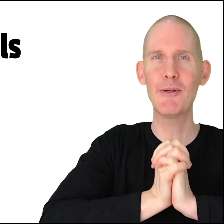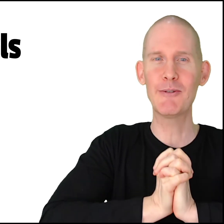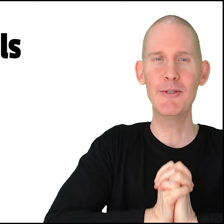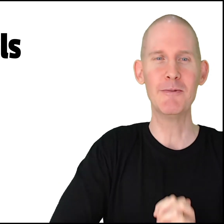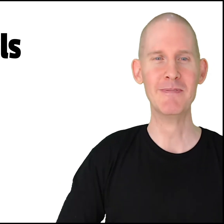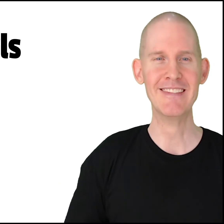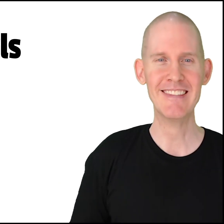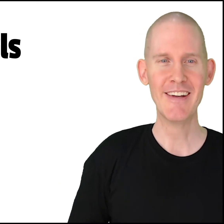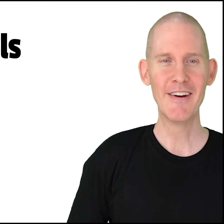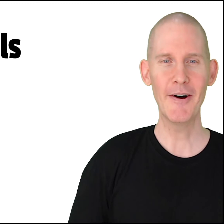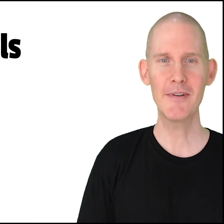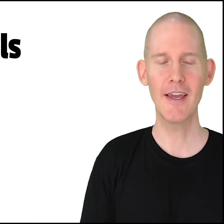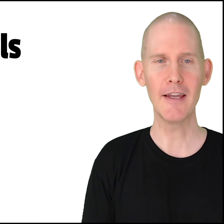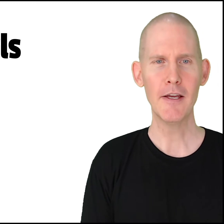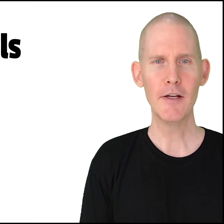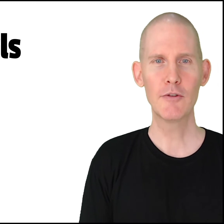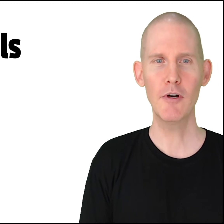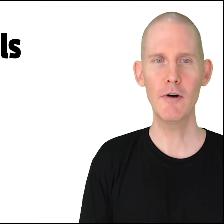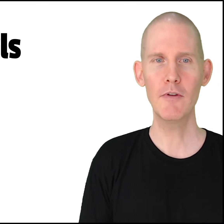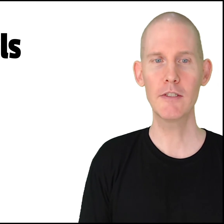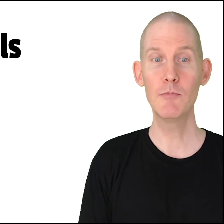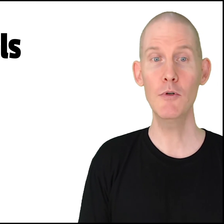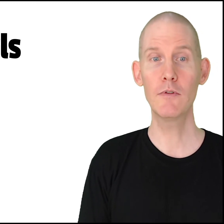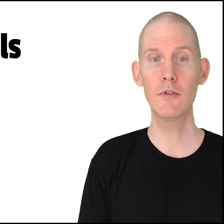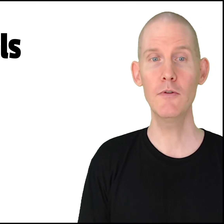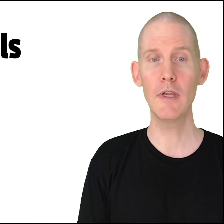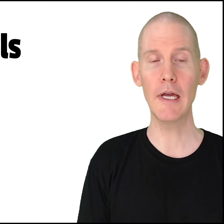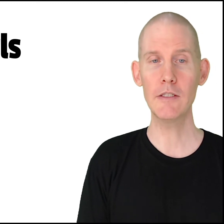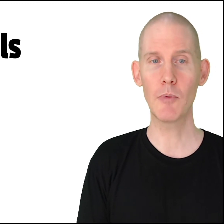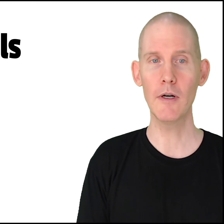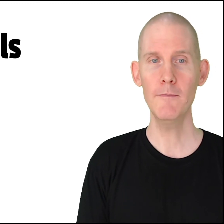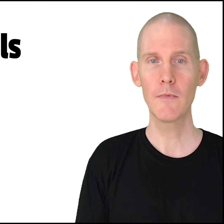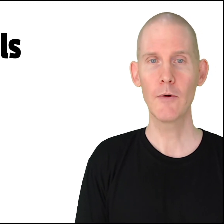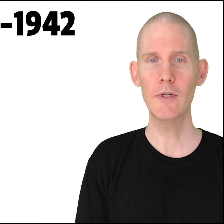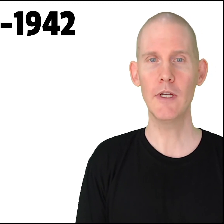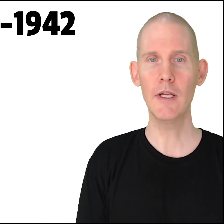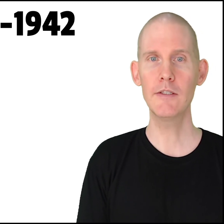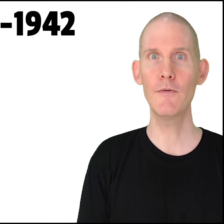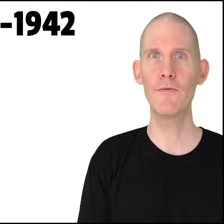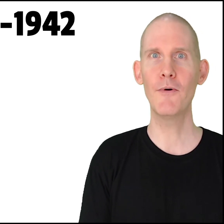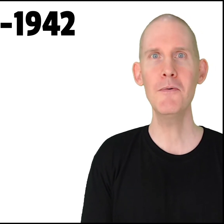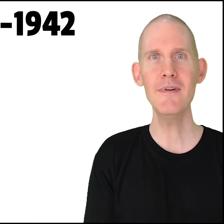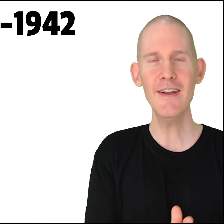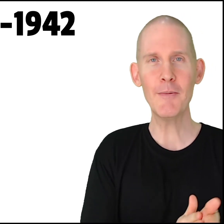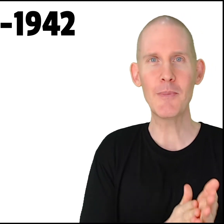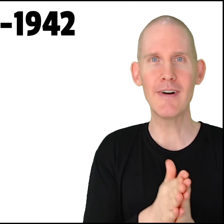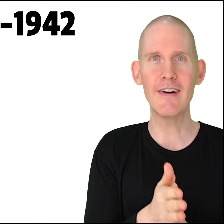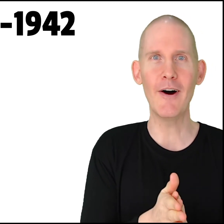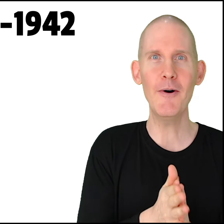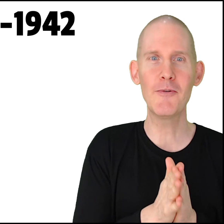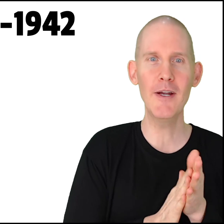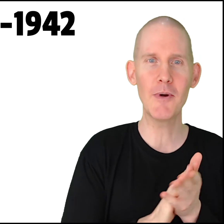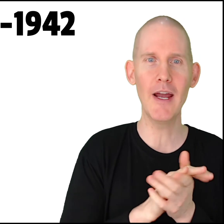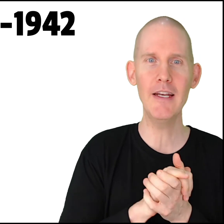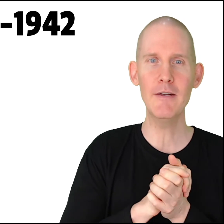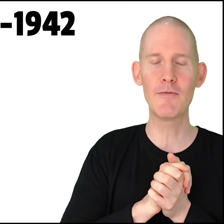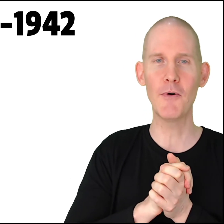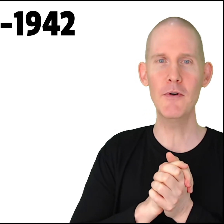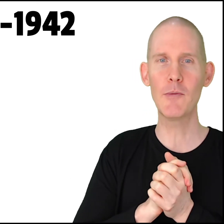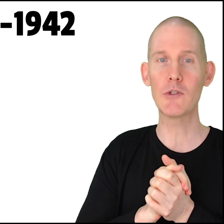do. Okay, so let's move to the last part, which is the phone number. All right, we're adding in phone numbers,